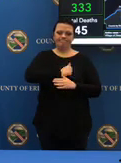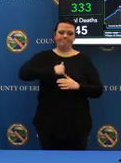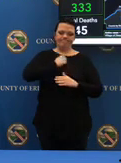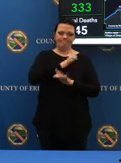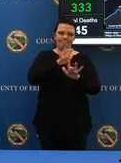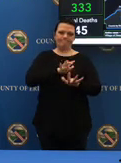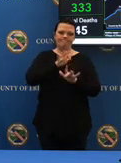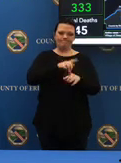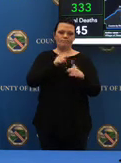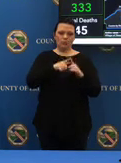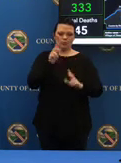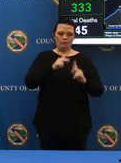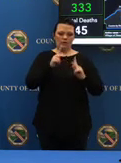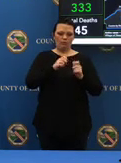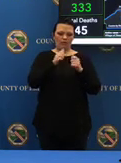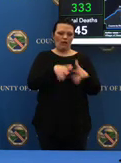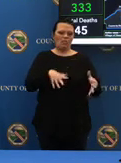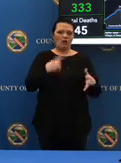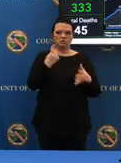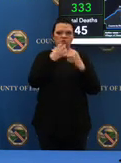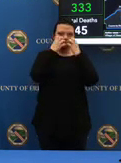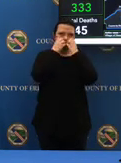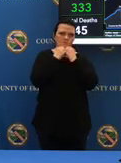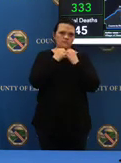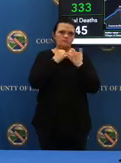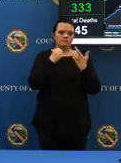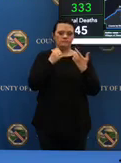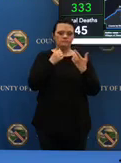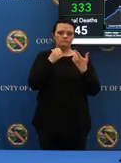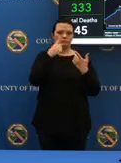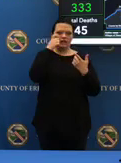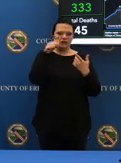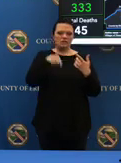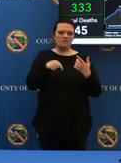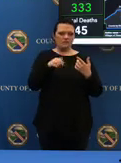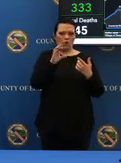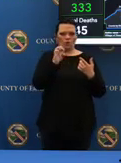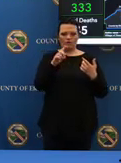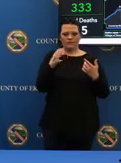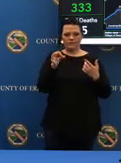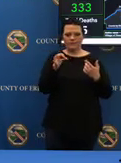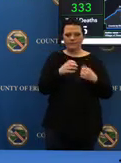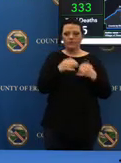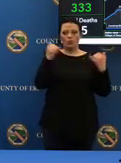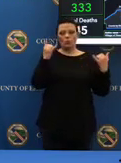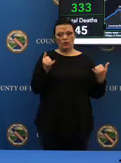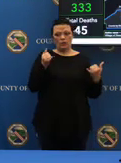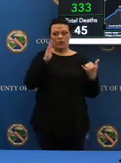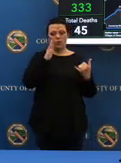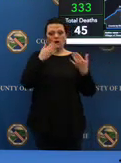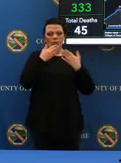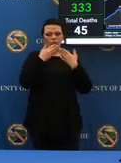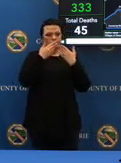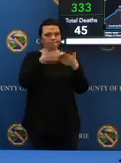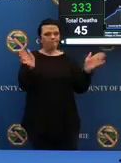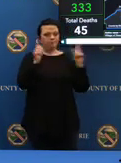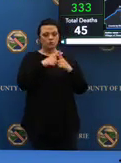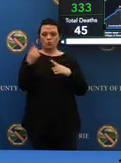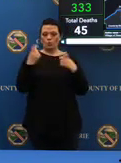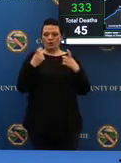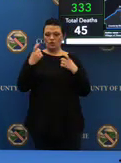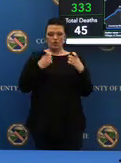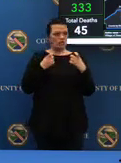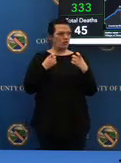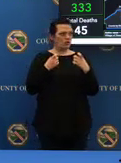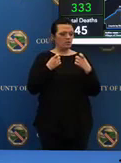who have unfortunately lost a loved one as a result of the COVID-19. With that, I will open it up to questions